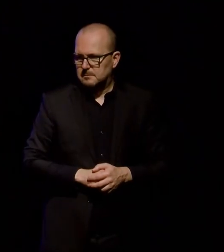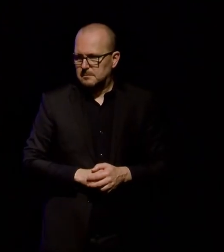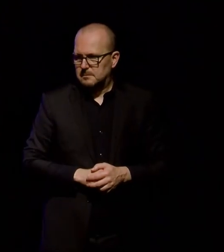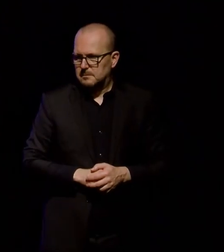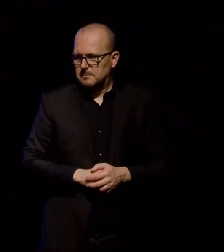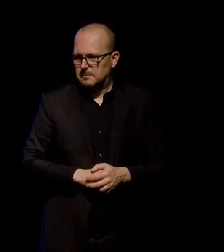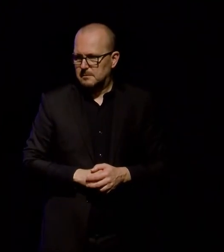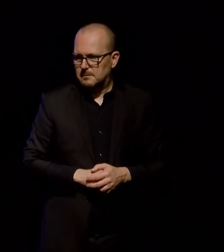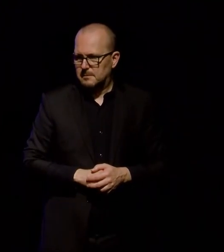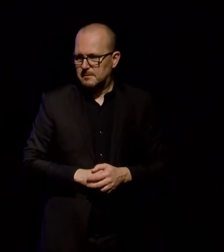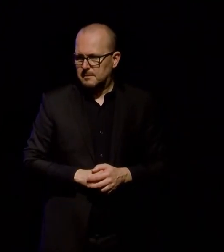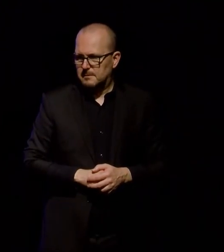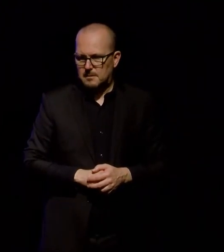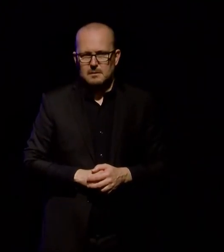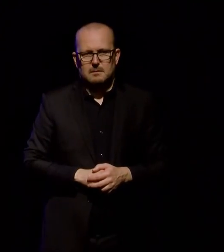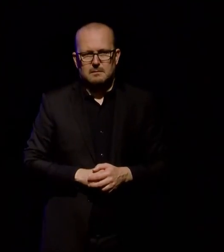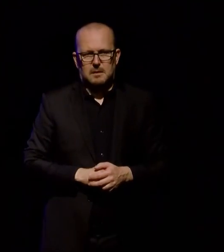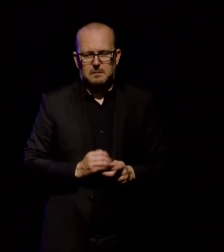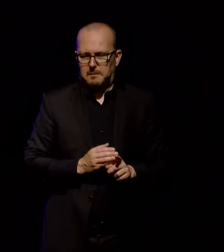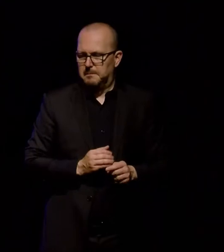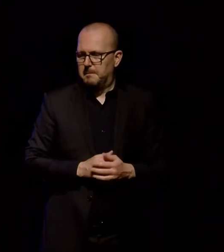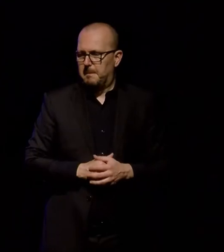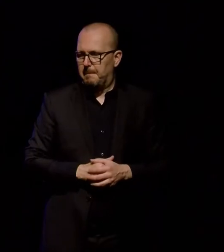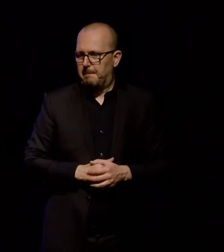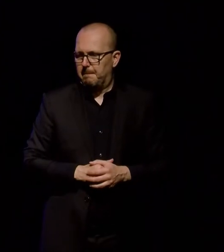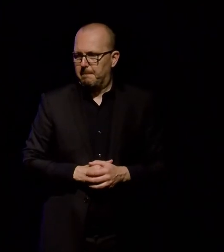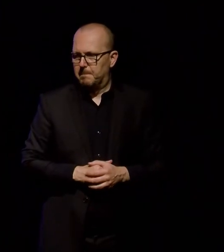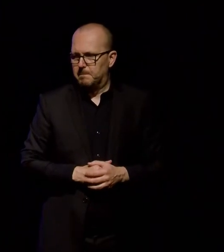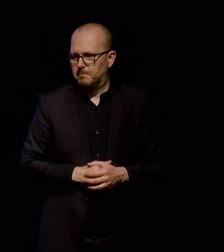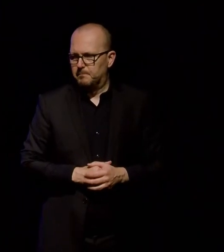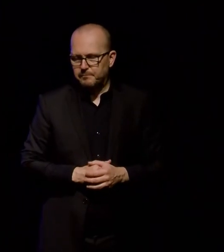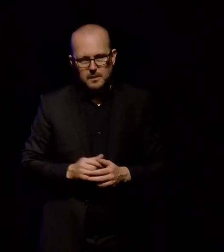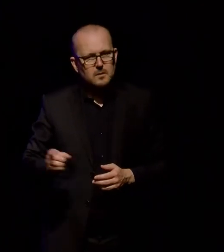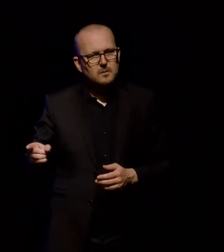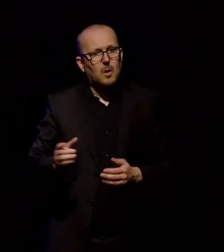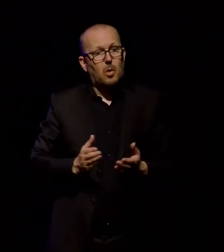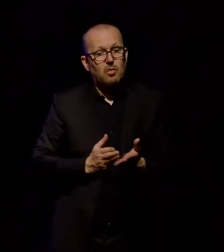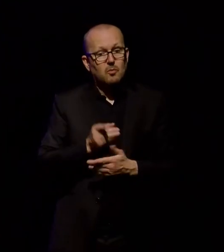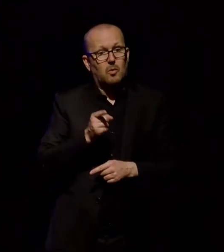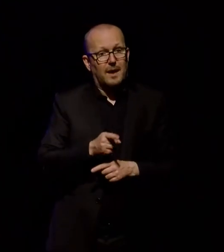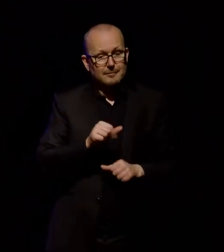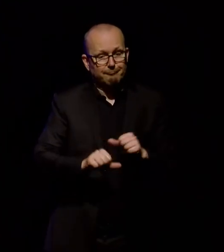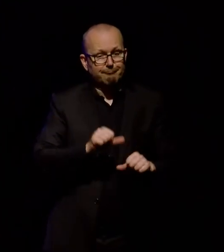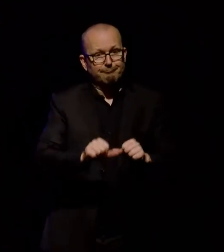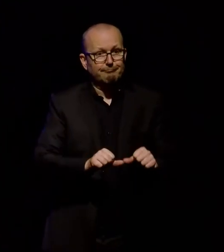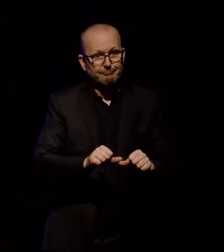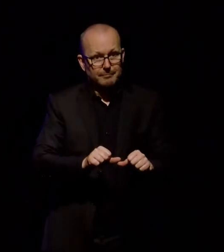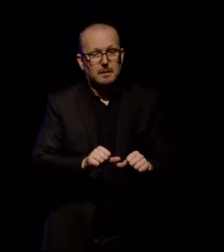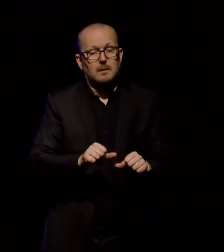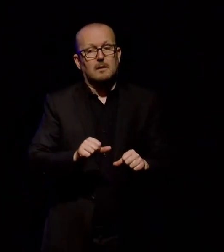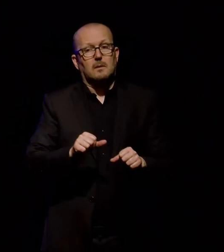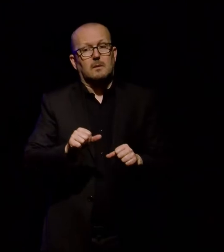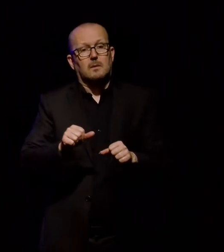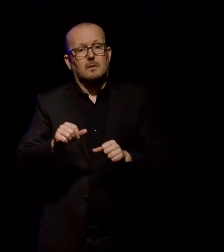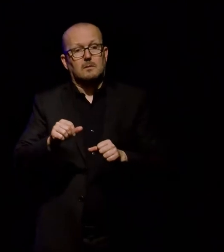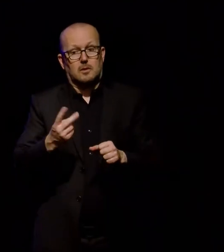That was weird. So through this project, the National Library and Archives New Zealand were both able to rationalize and replace